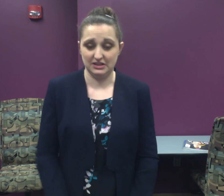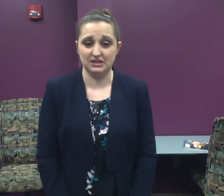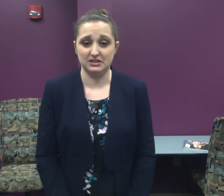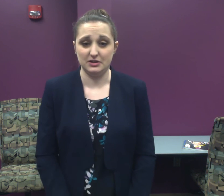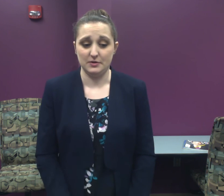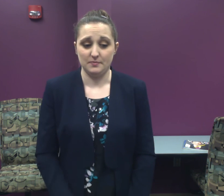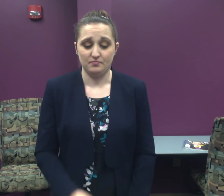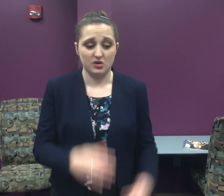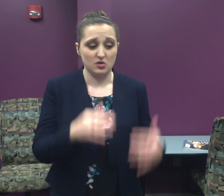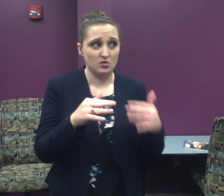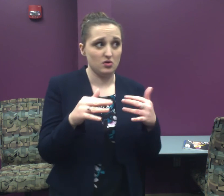their